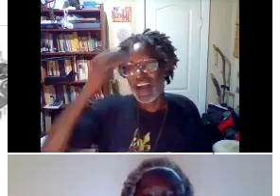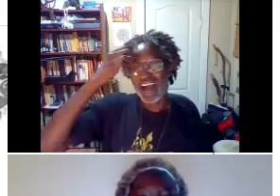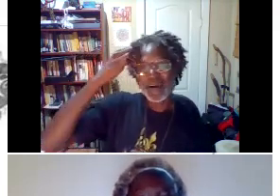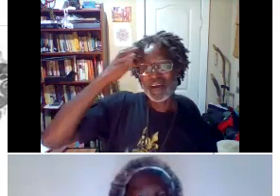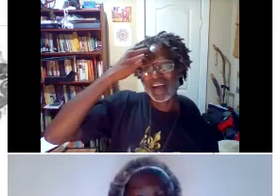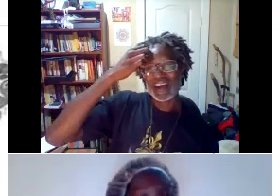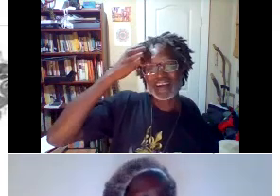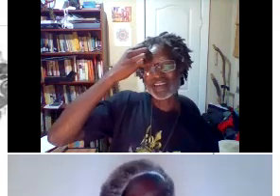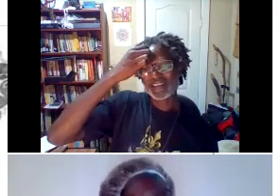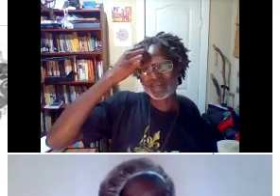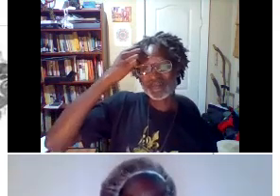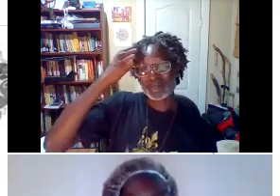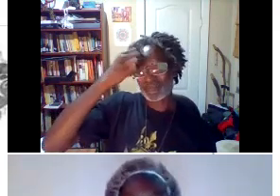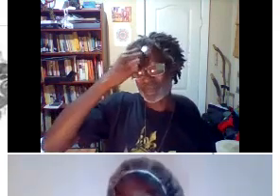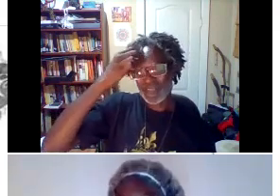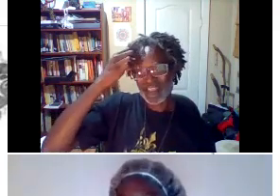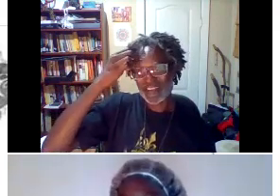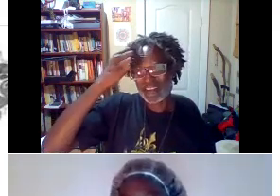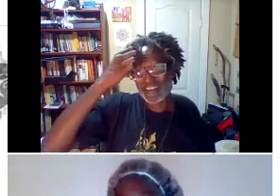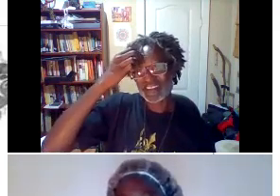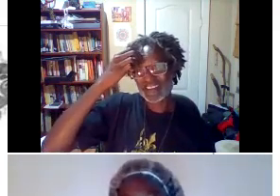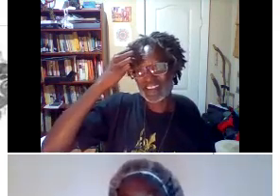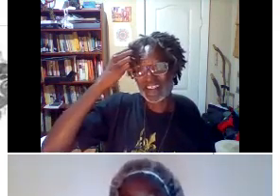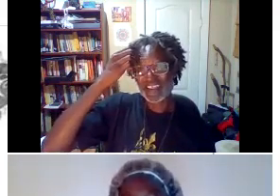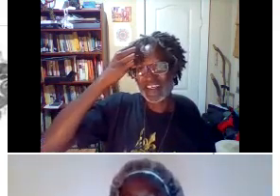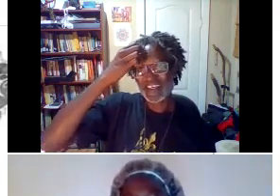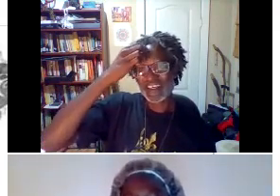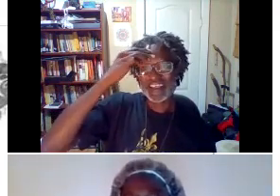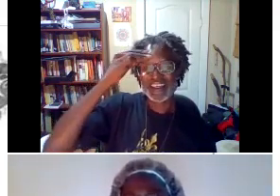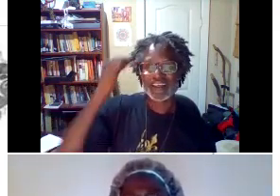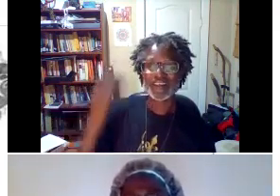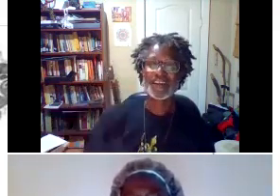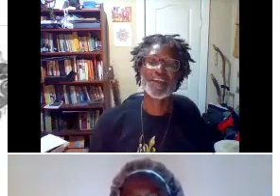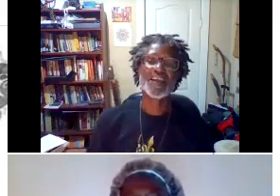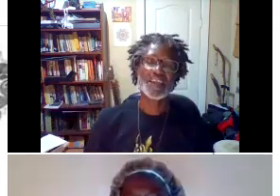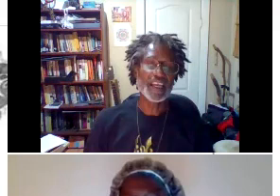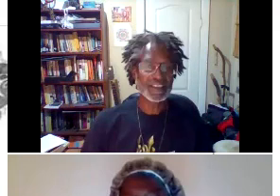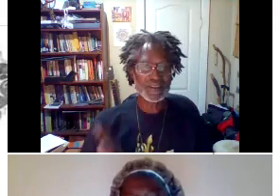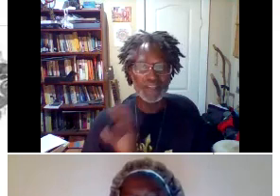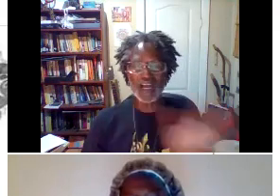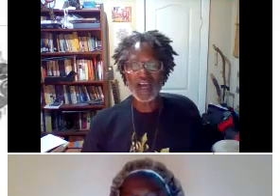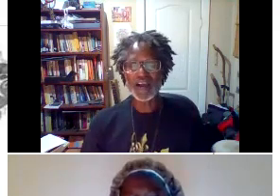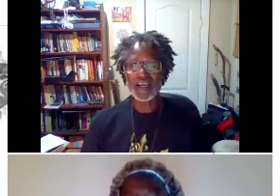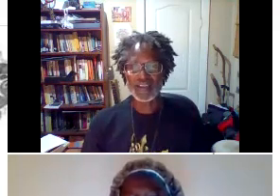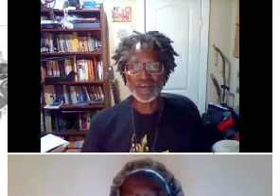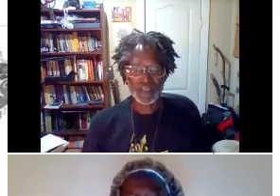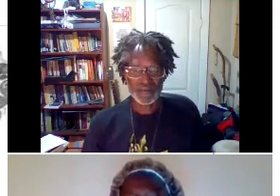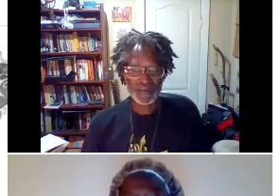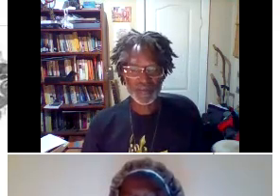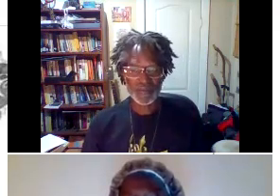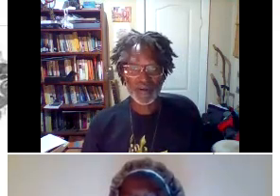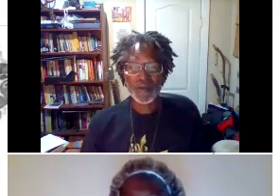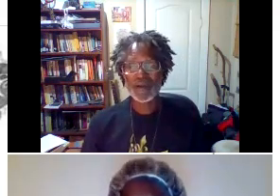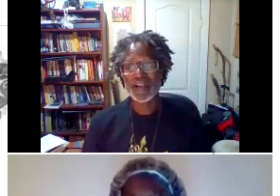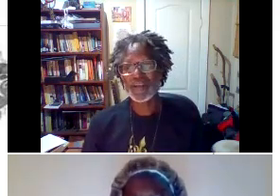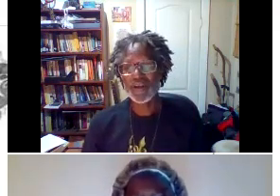Okay, so now back to the alphabet. Are any questions on that, or did I explain that clear enough? Yeah, you